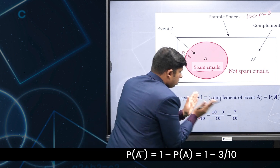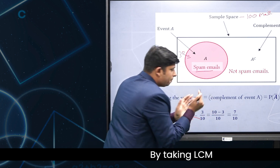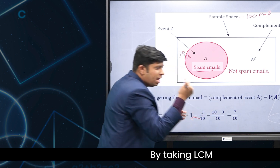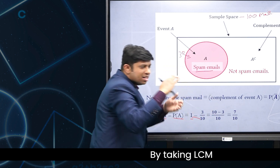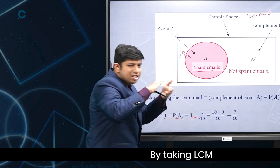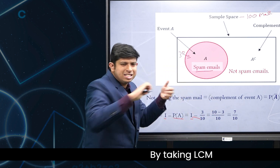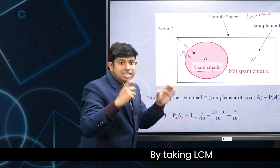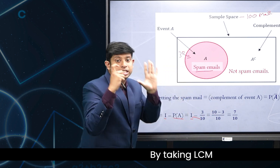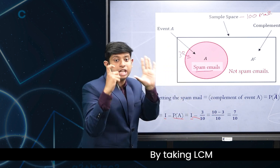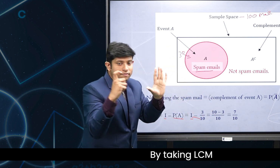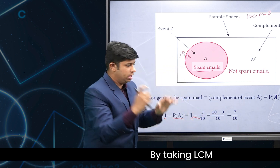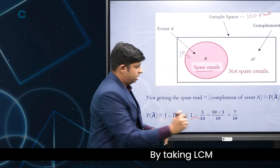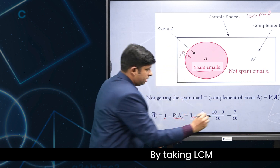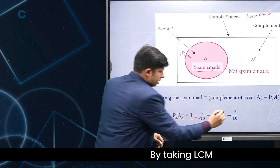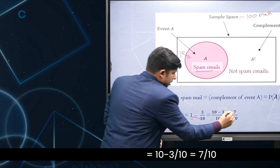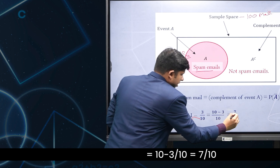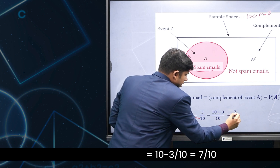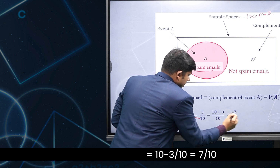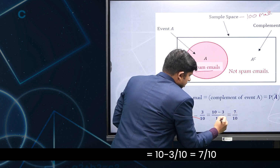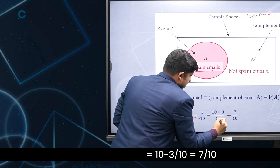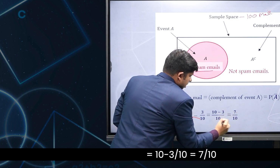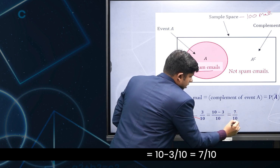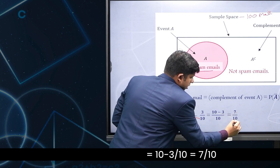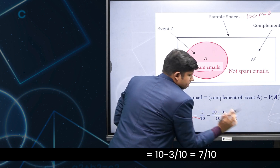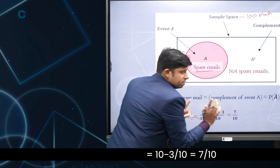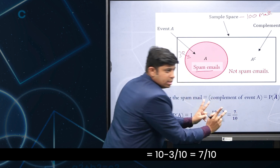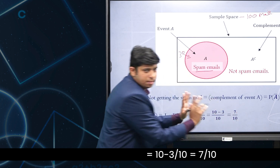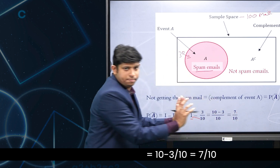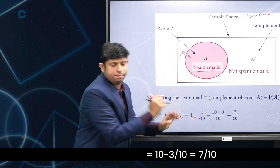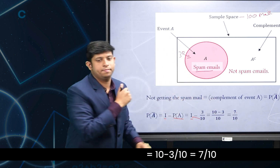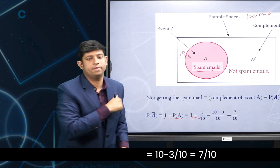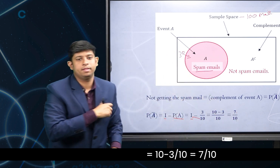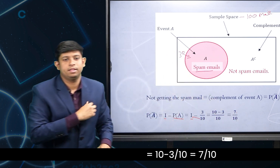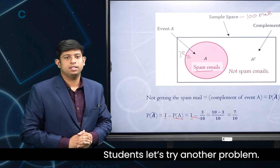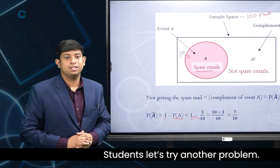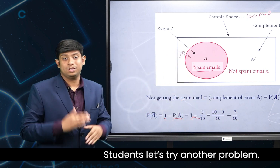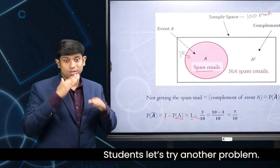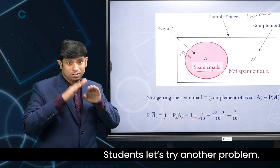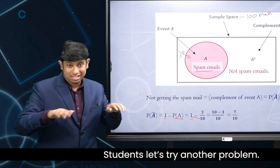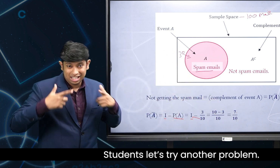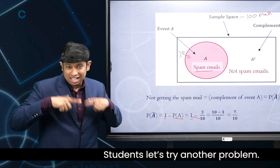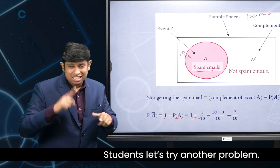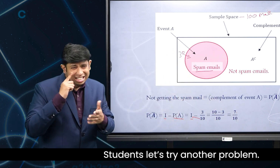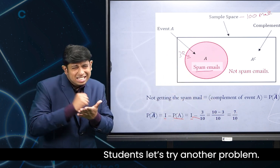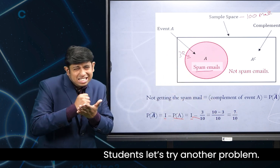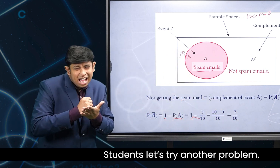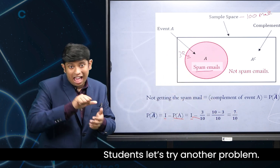By taking LCM, we get 10 minus 3 by 10, that is equal to 7 by 10. Students, let's try another